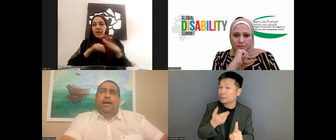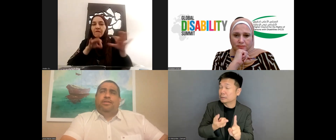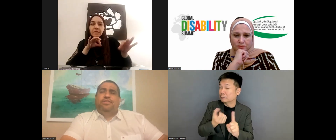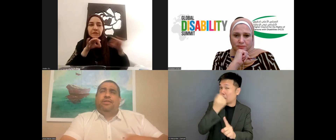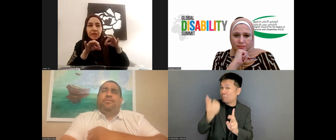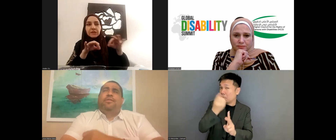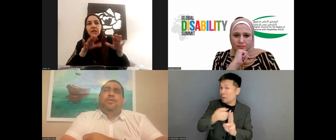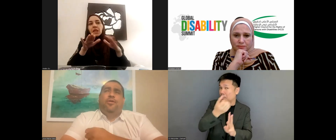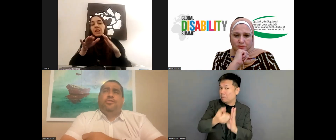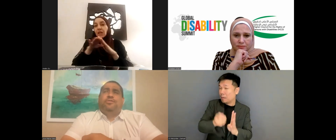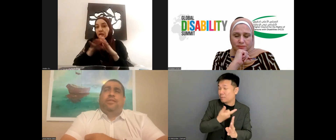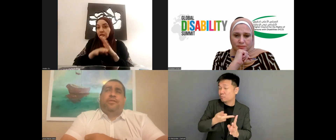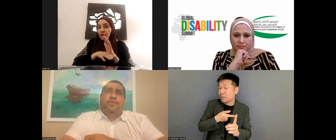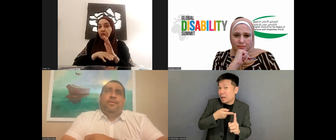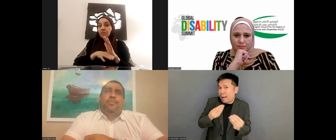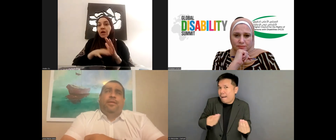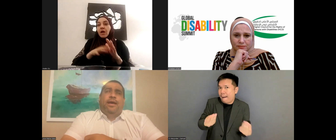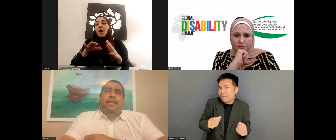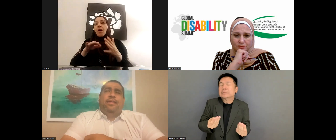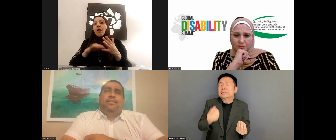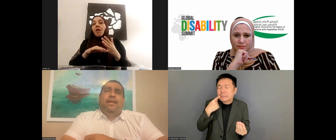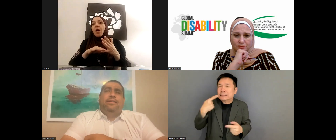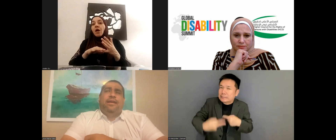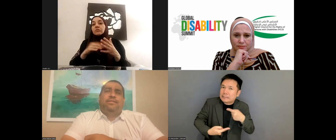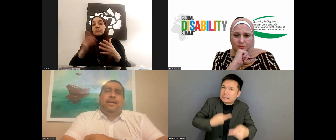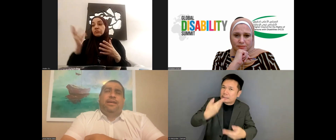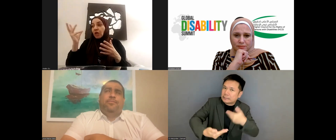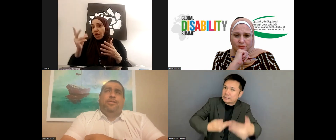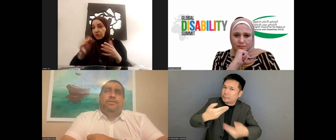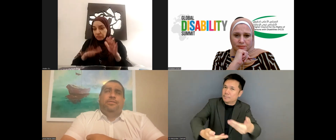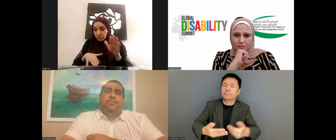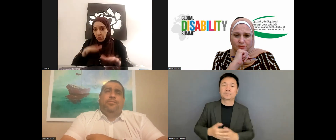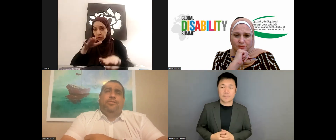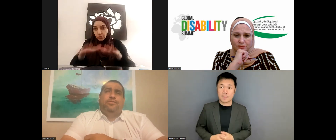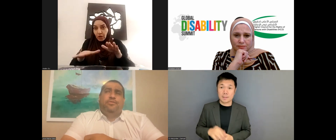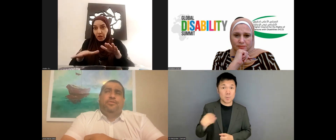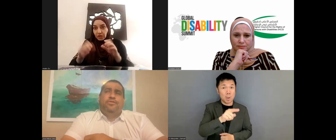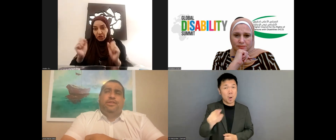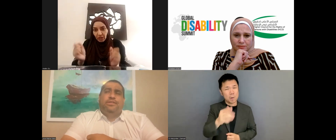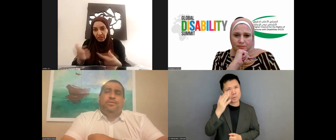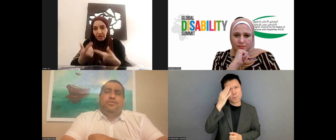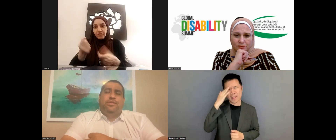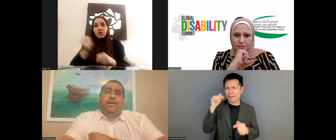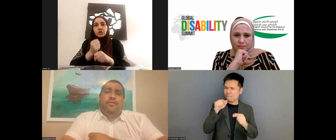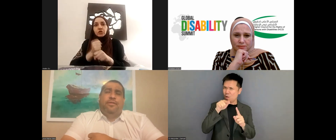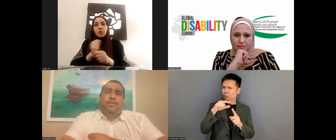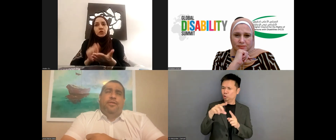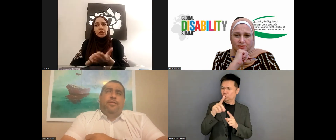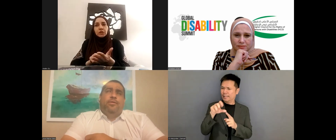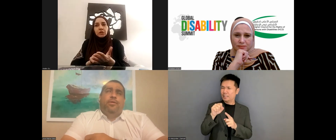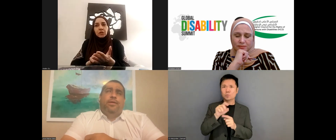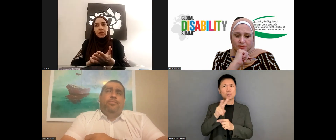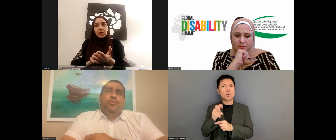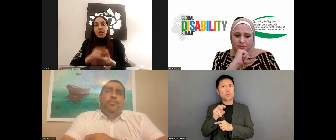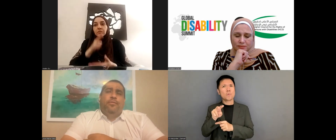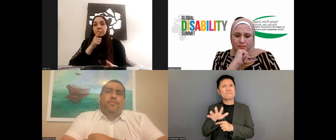will achieve all together. And I think that is exactly what we want to do for GDS 2025.